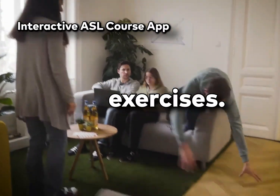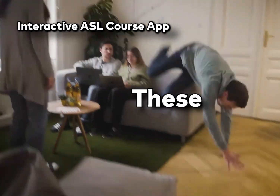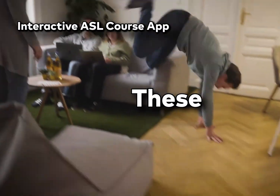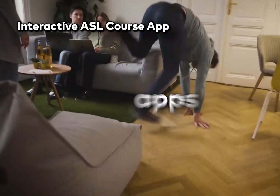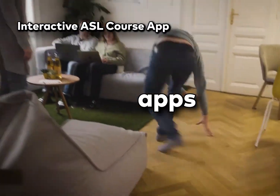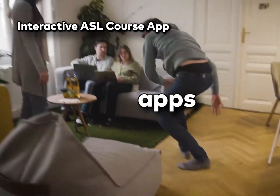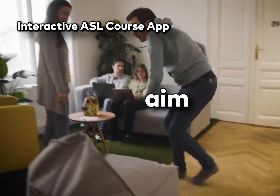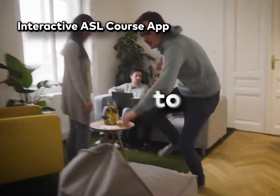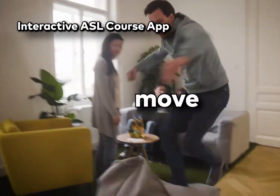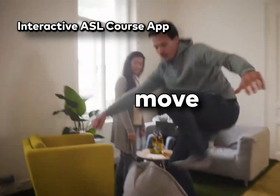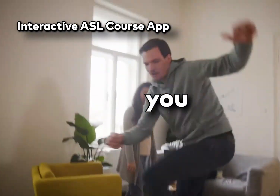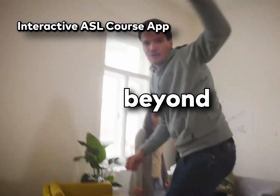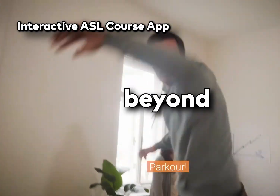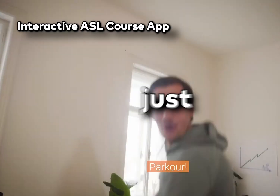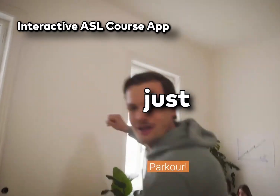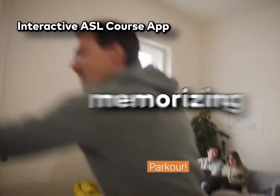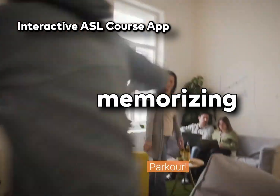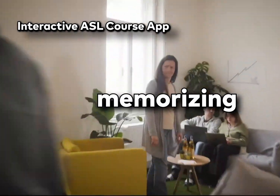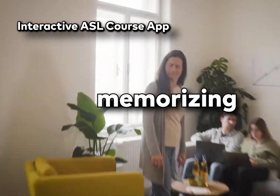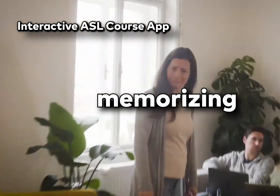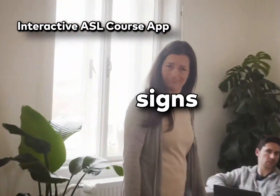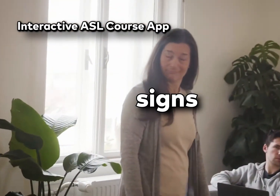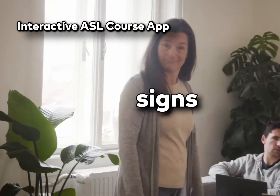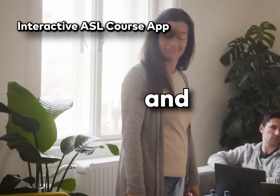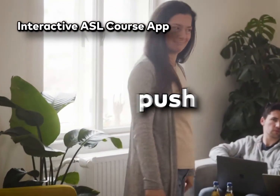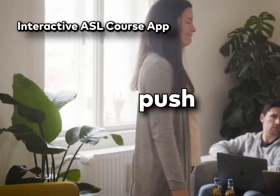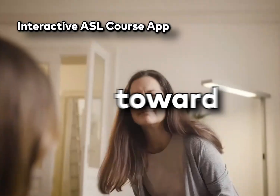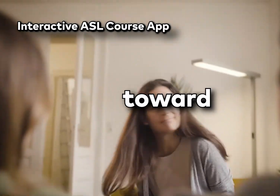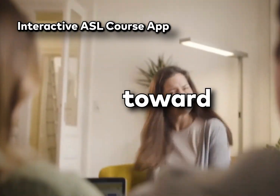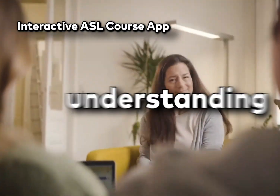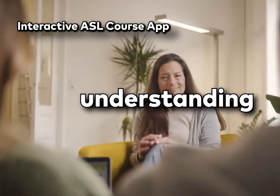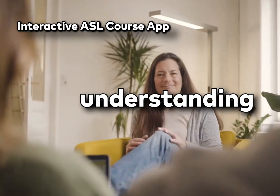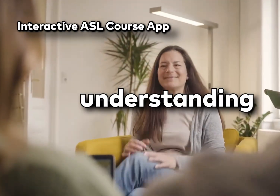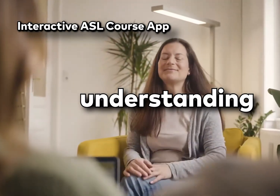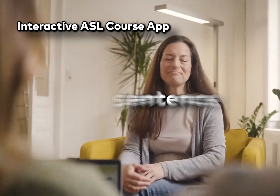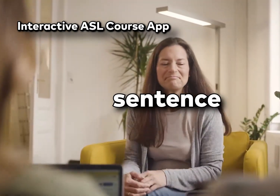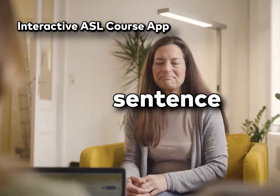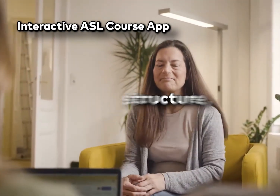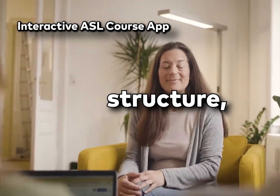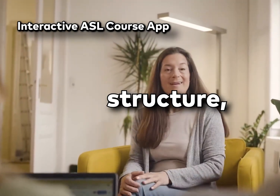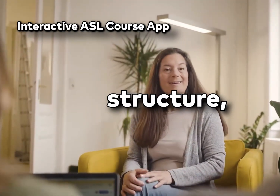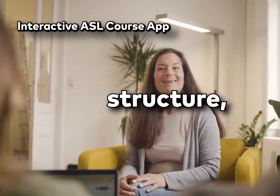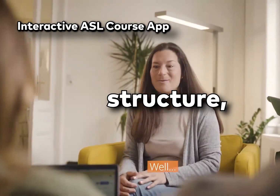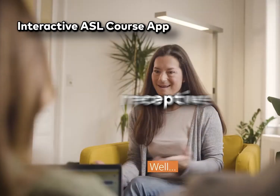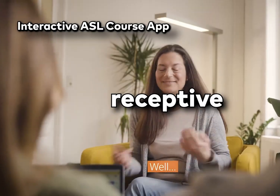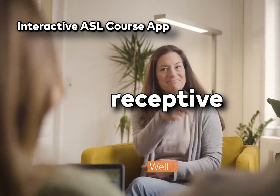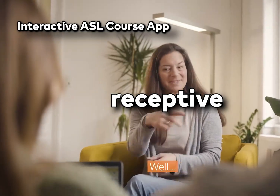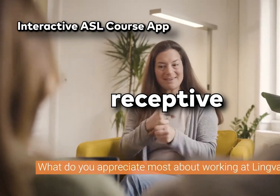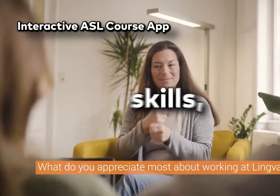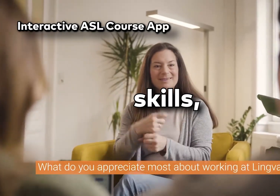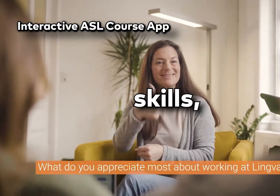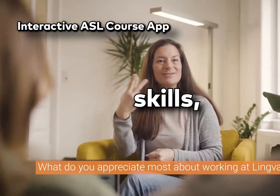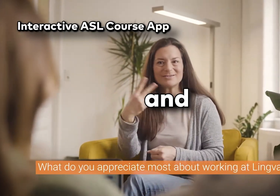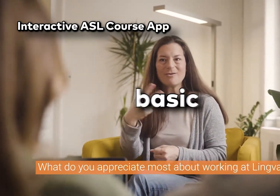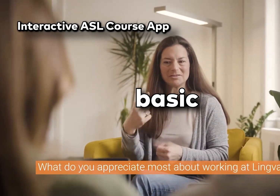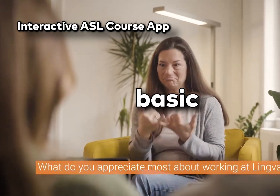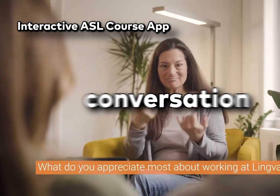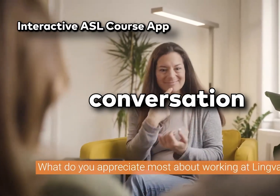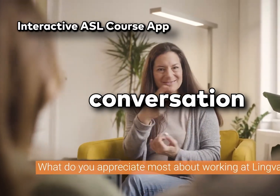These apps aim to move you beyond just memorizing signs and push you toward understanding sentence structure, receptive skills, and basic